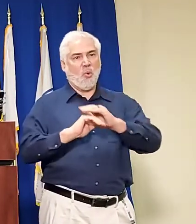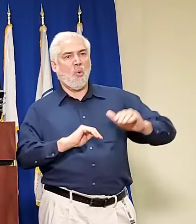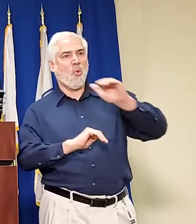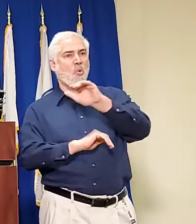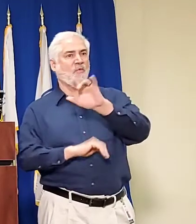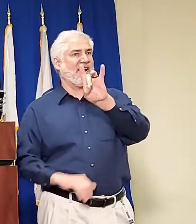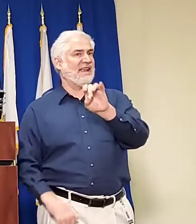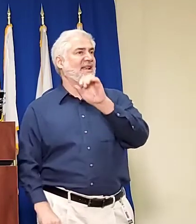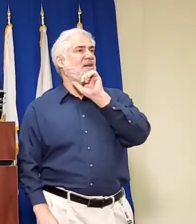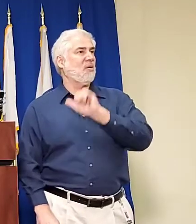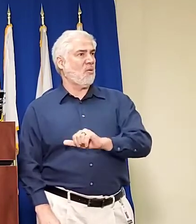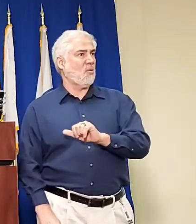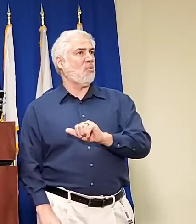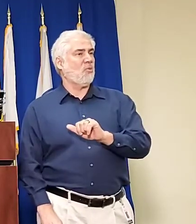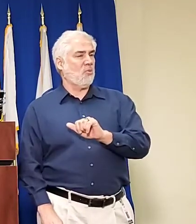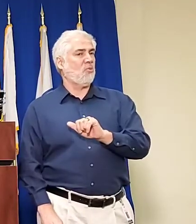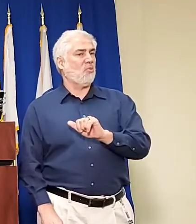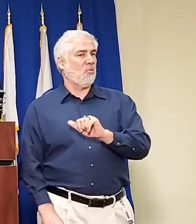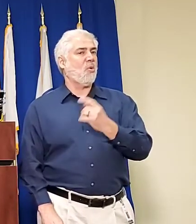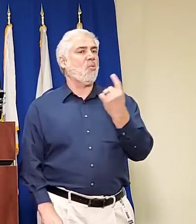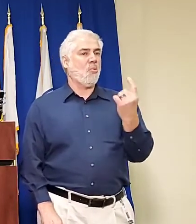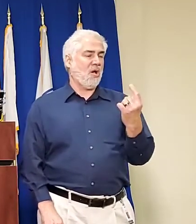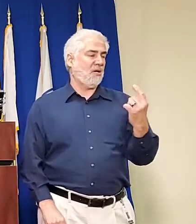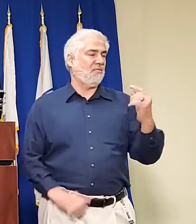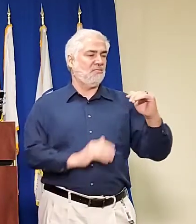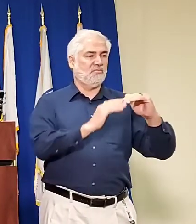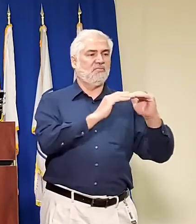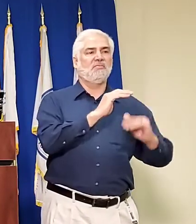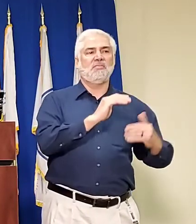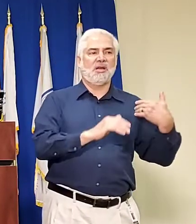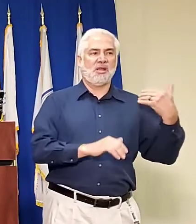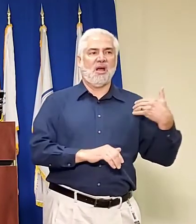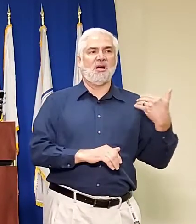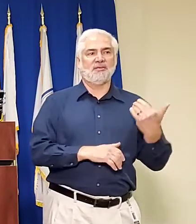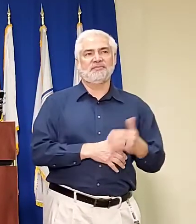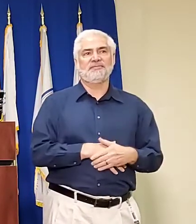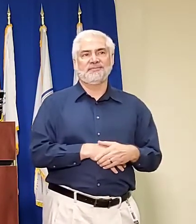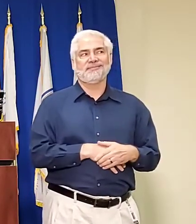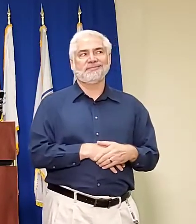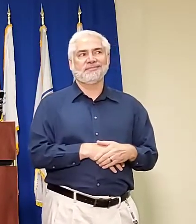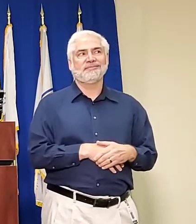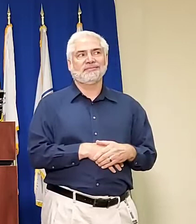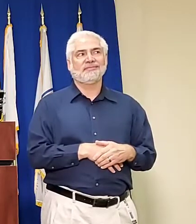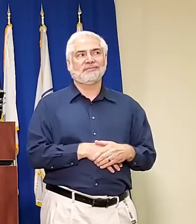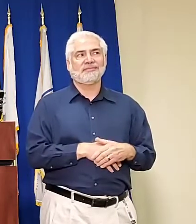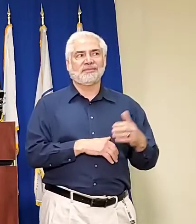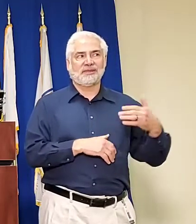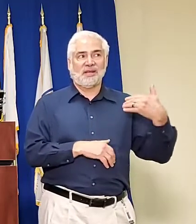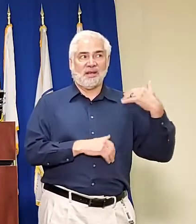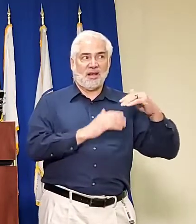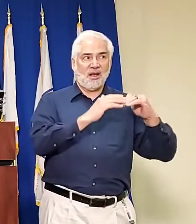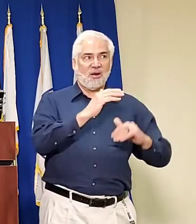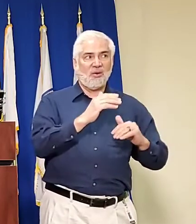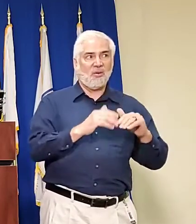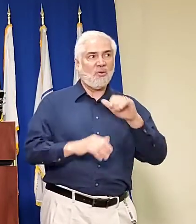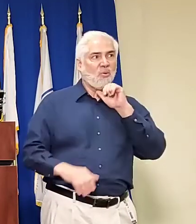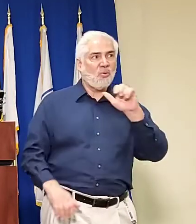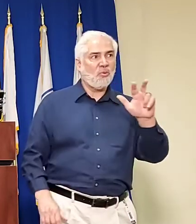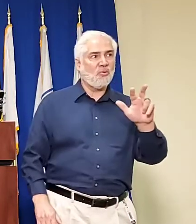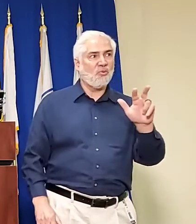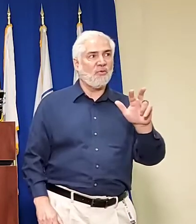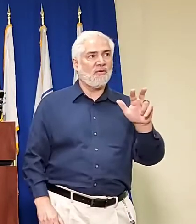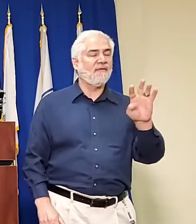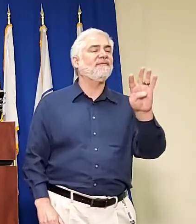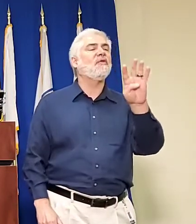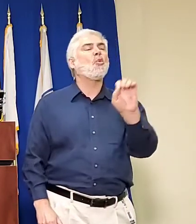80, and if not more than one, and then one person was younger. Okay. Did you say younger than 3 or younger than 4? Younger